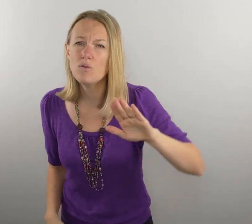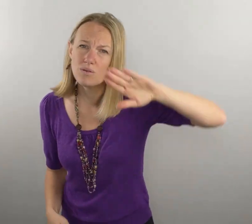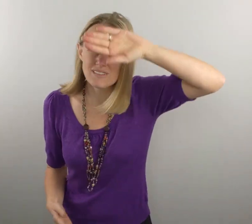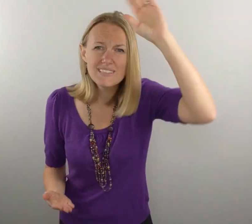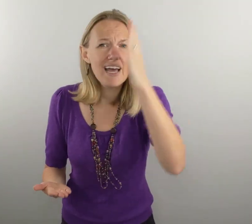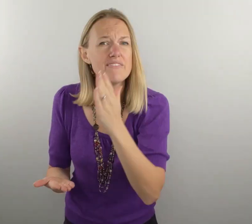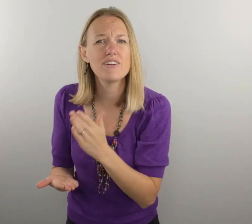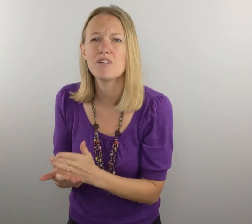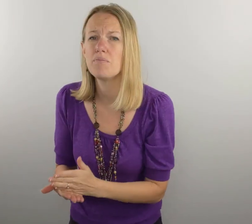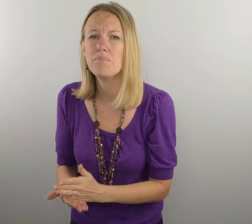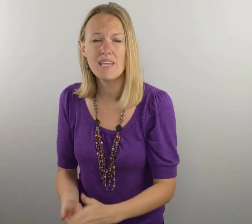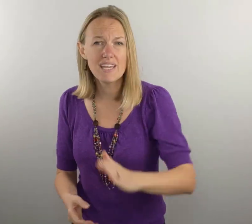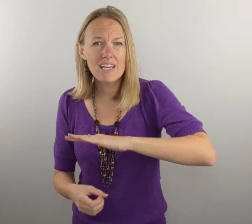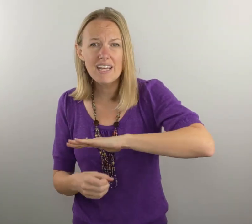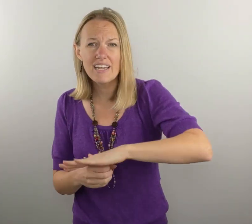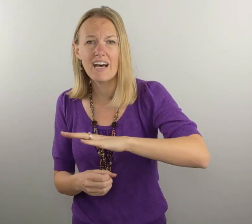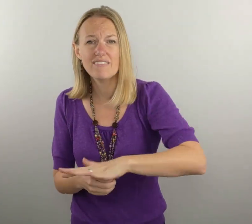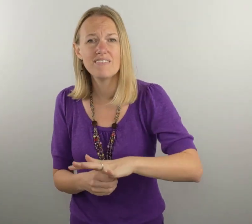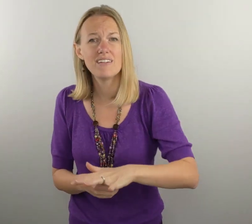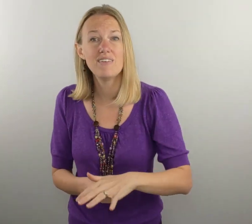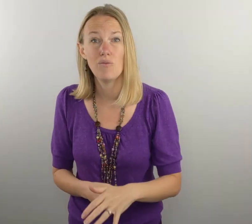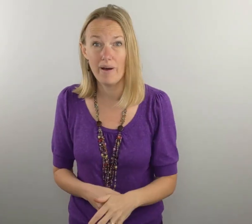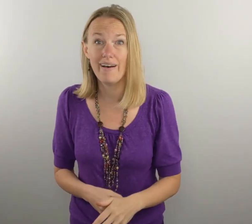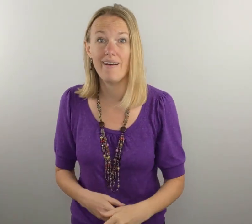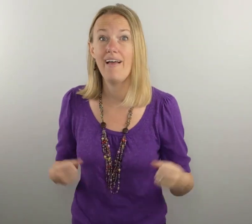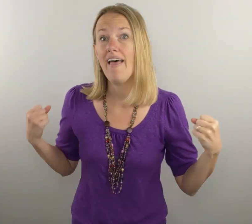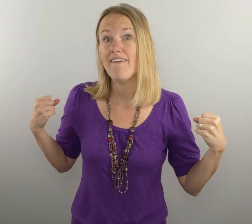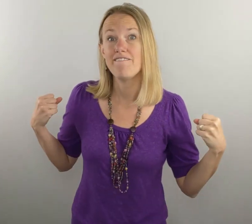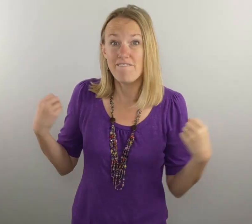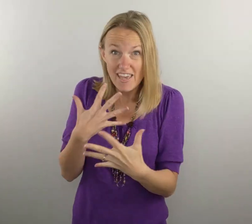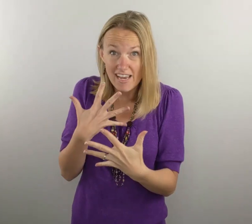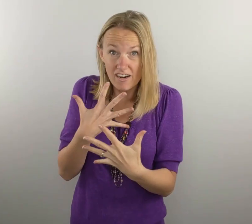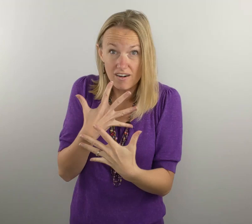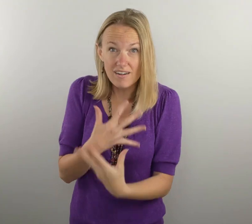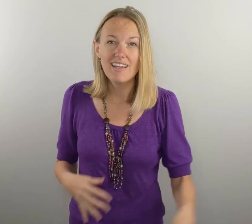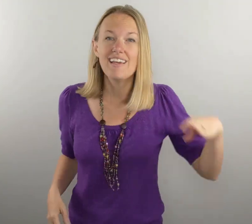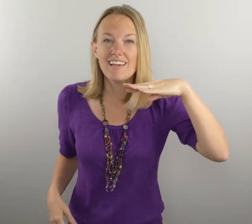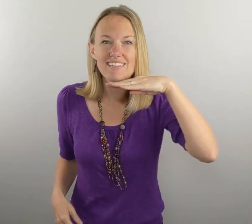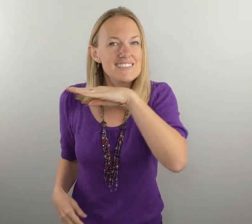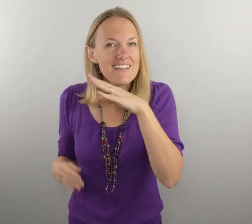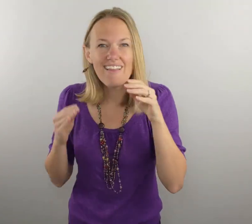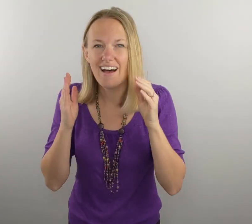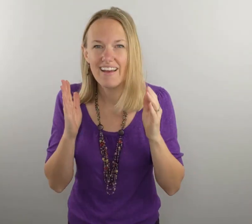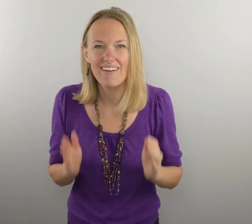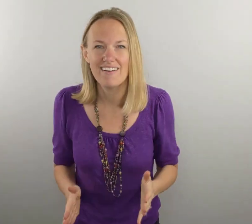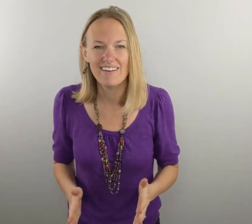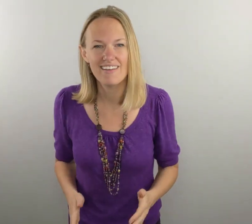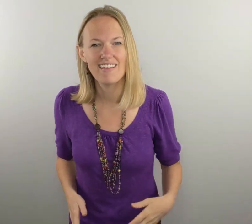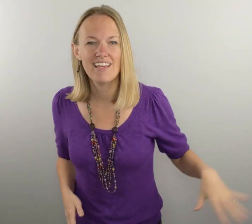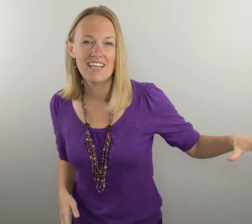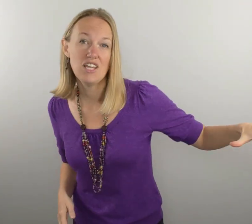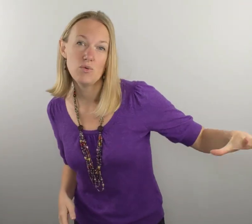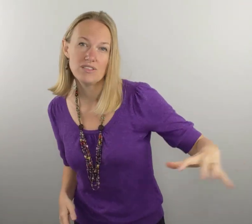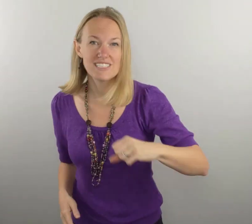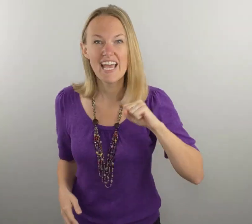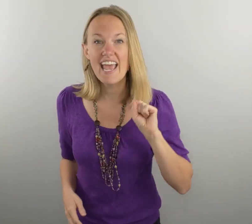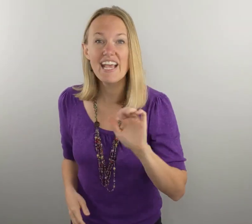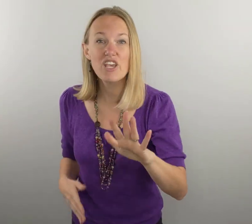will never be enough, well, fear is a liar. He will take